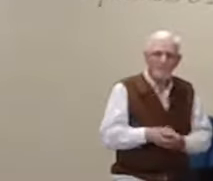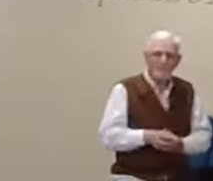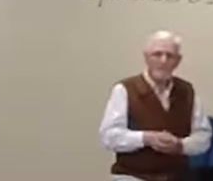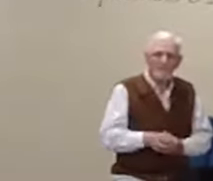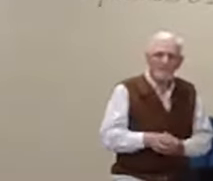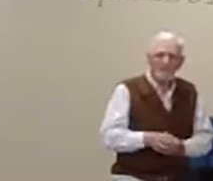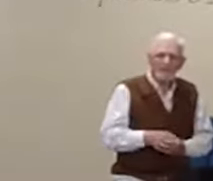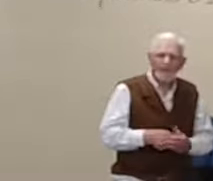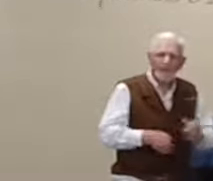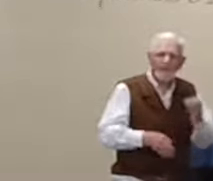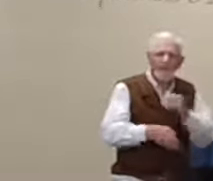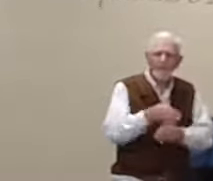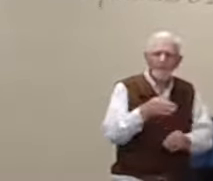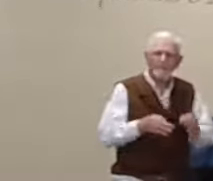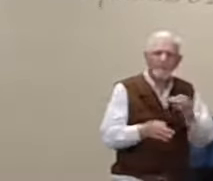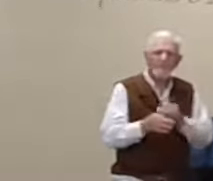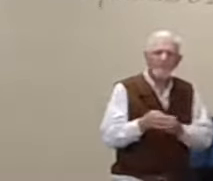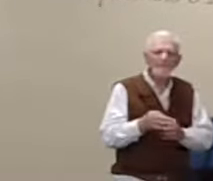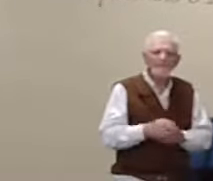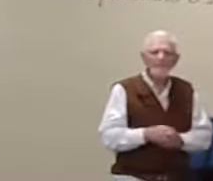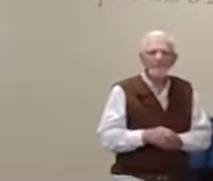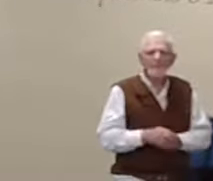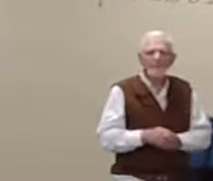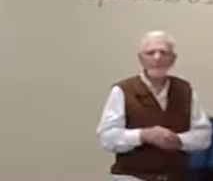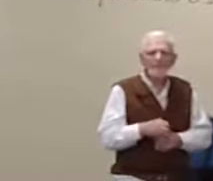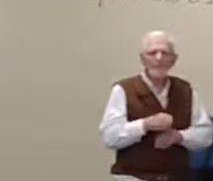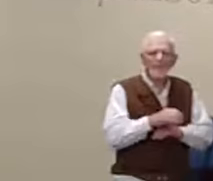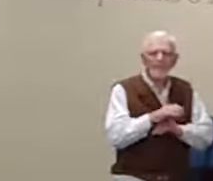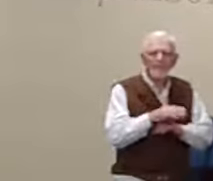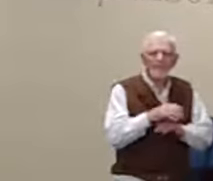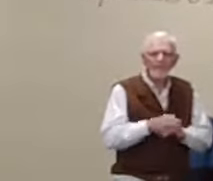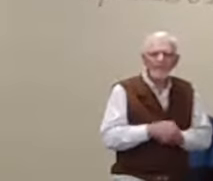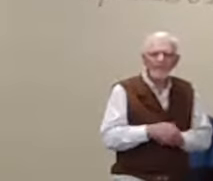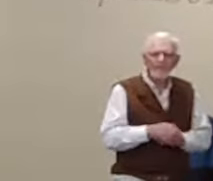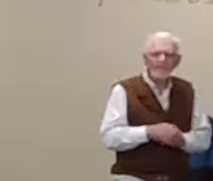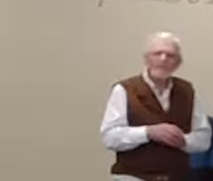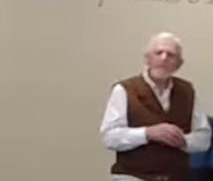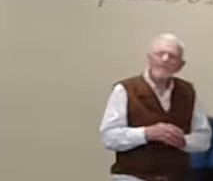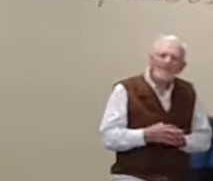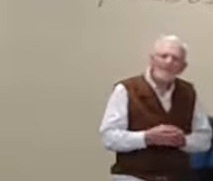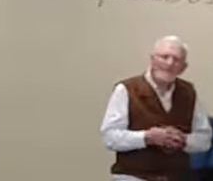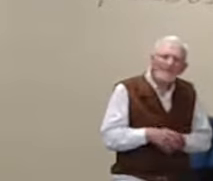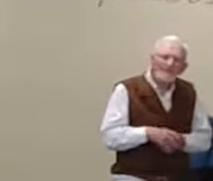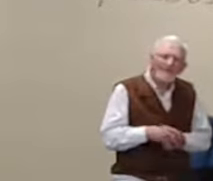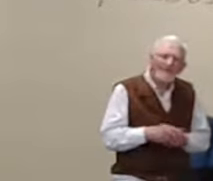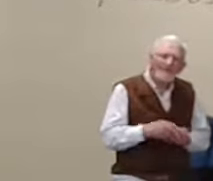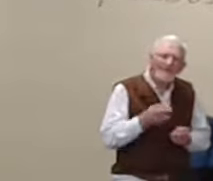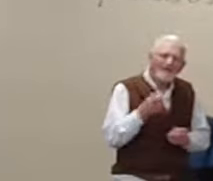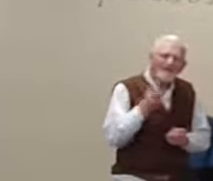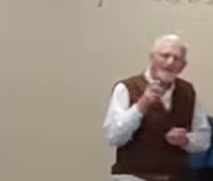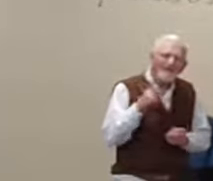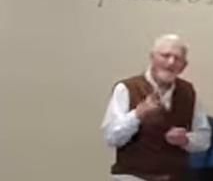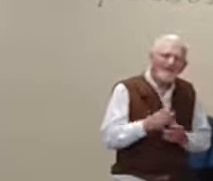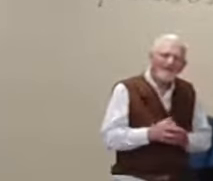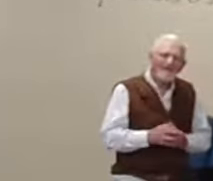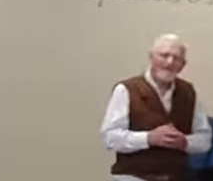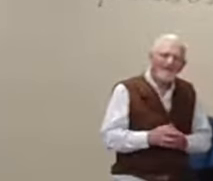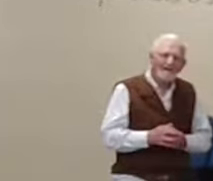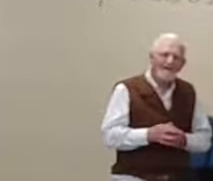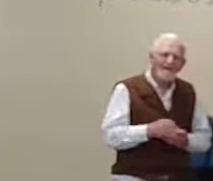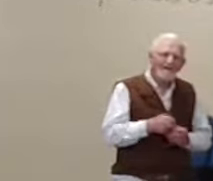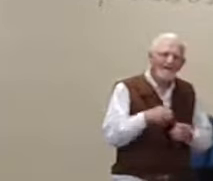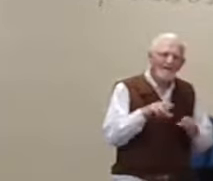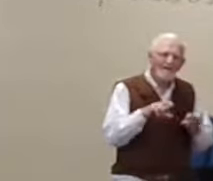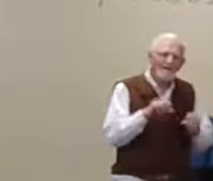say when they're hanging pipe in the commercial building, it'll hold till it doesn't. You build it to what it says, it'll hold till it doesn't.